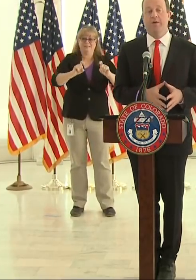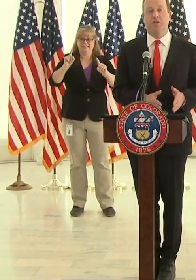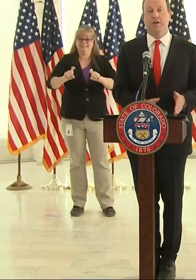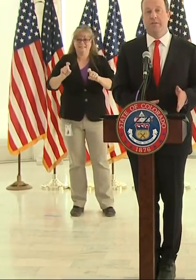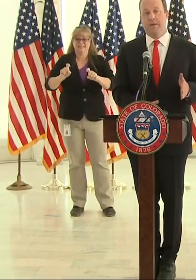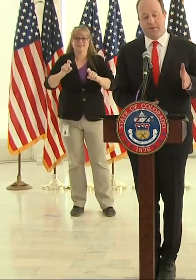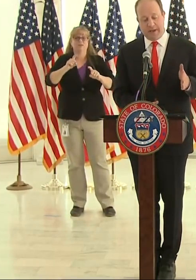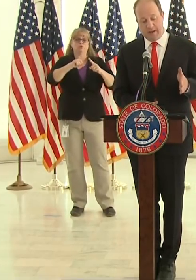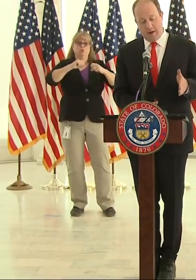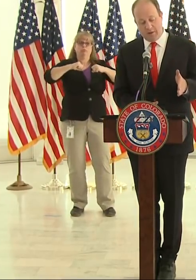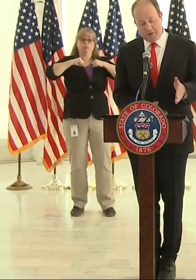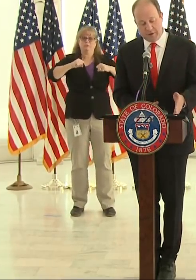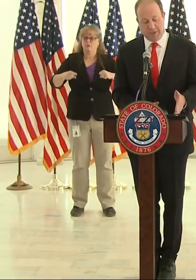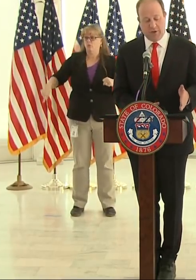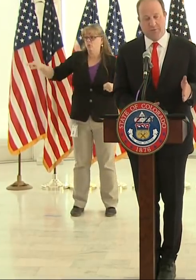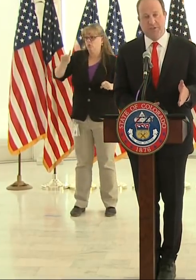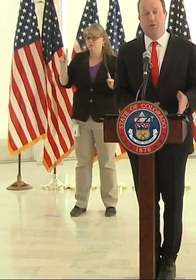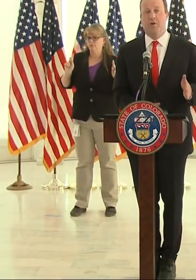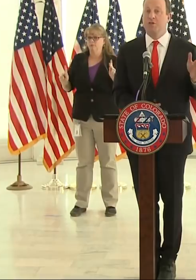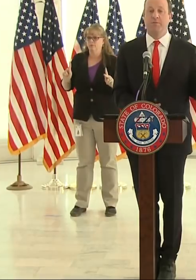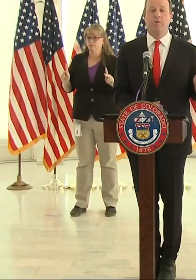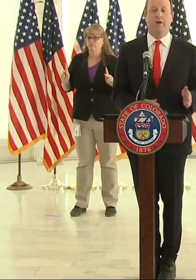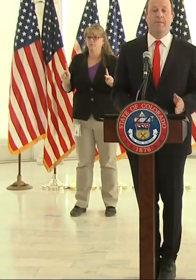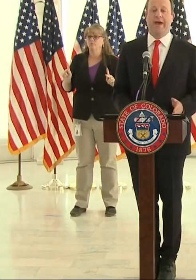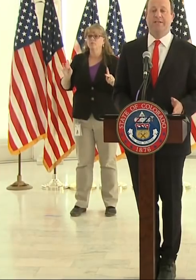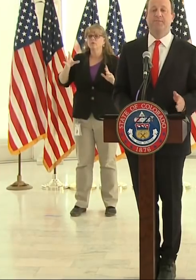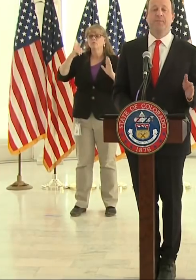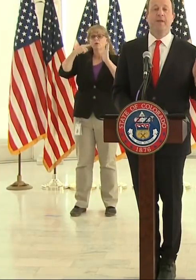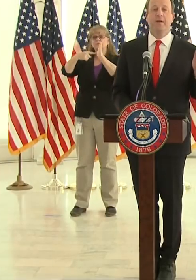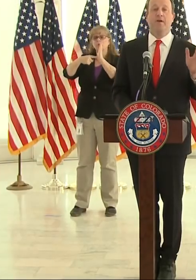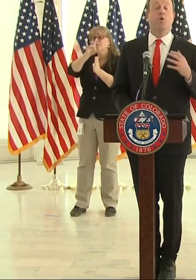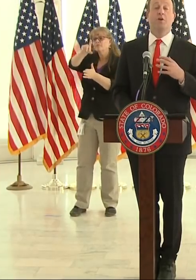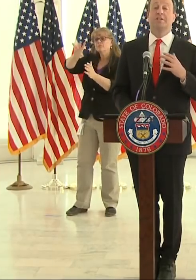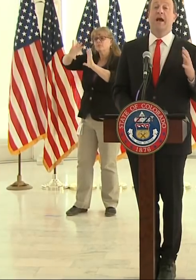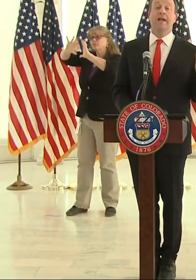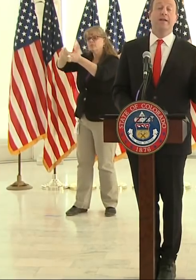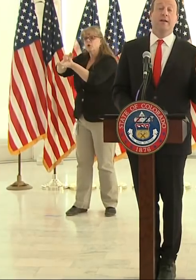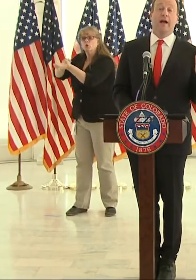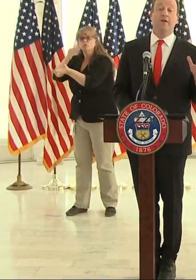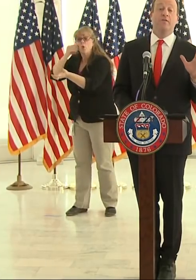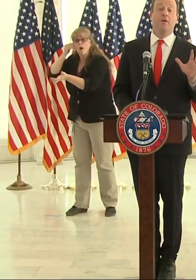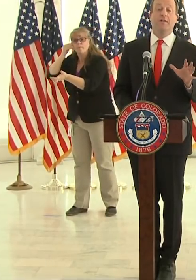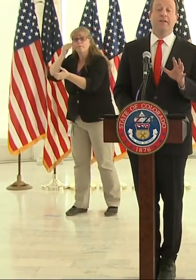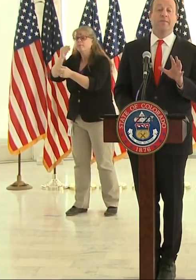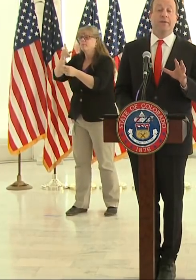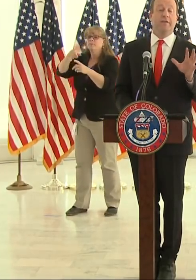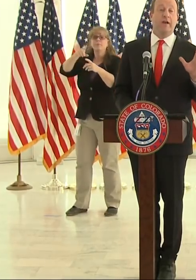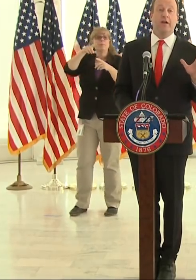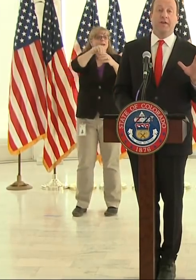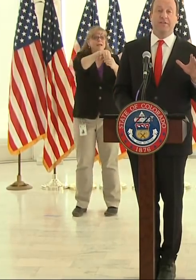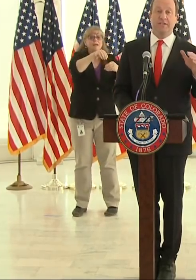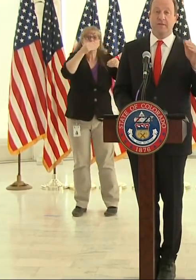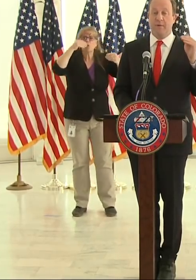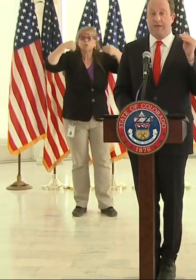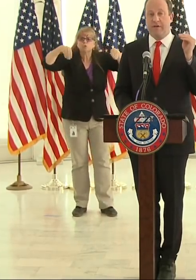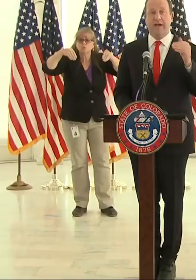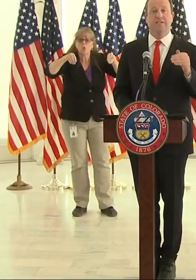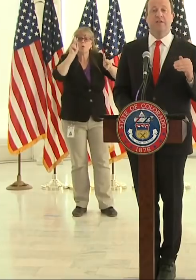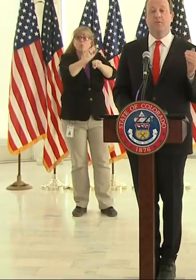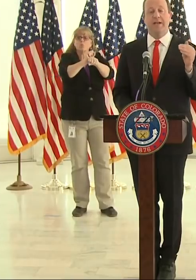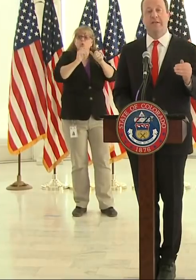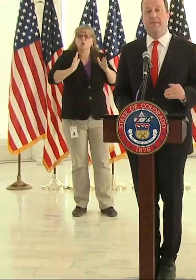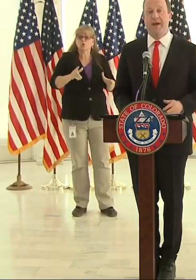are now ensuring that people at all the nursing homes and stores should be wearing masks. Of course, guiding overall that the ability of our healthcare system, that we